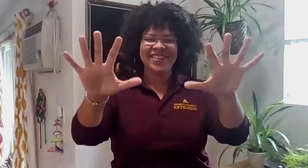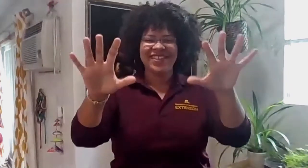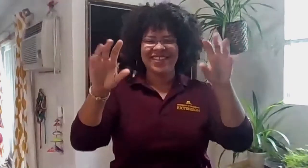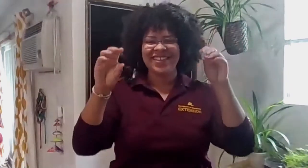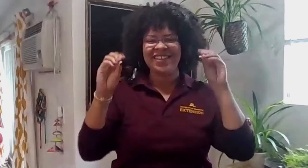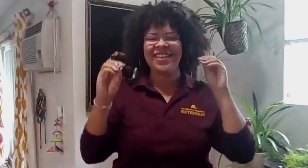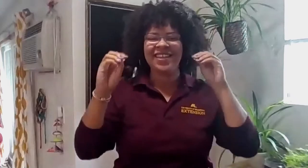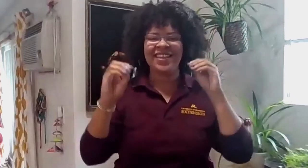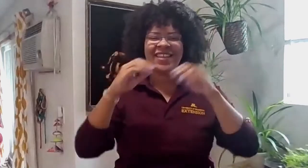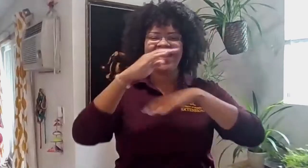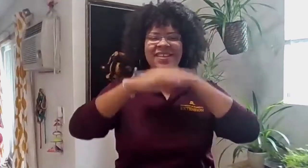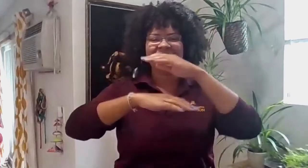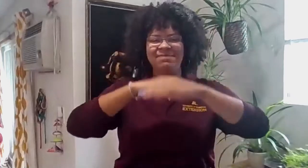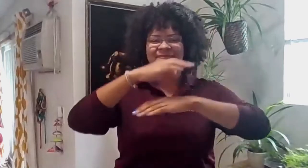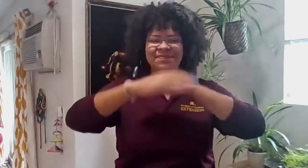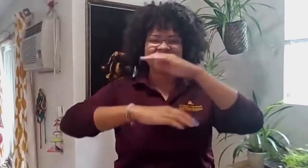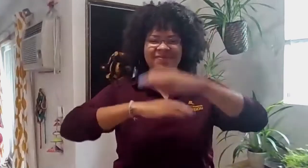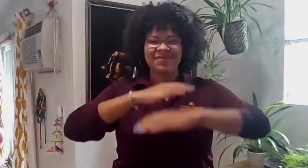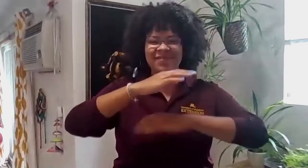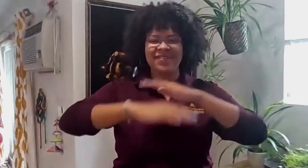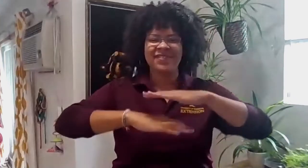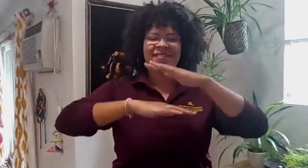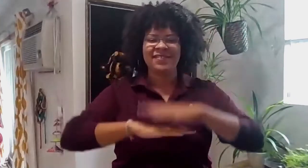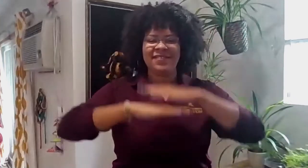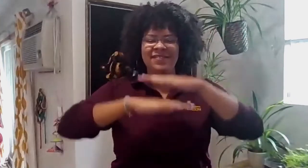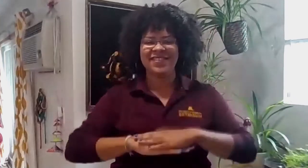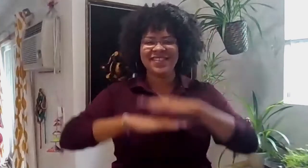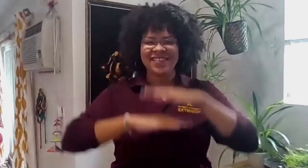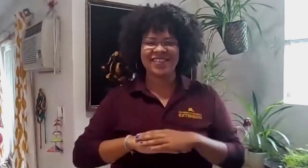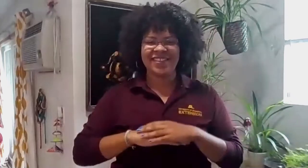Open, shut them, place them in your lap, lap, lap.